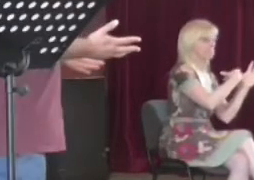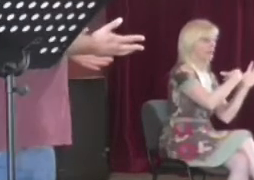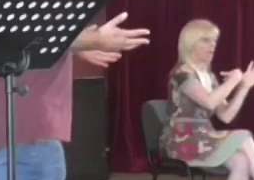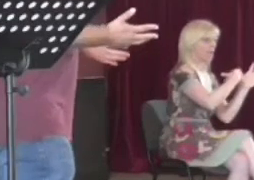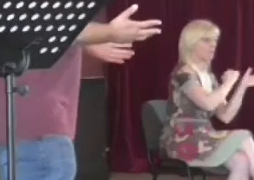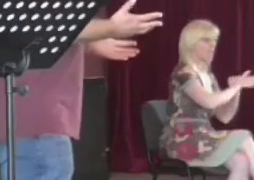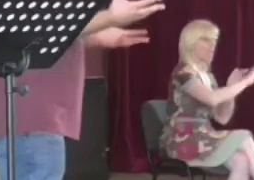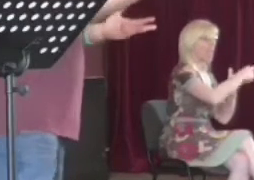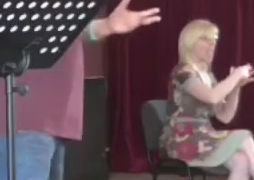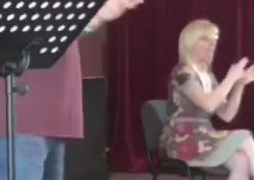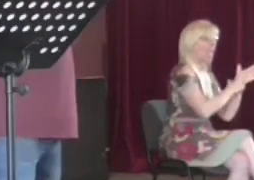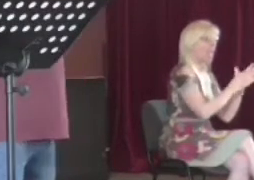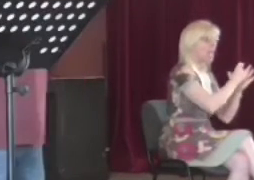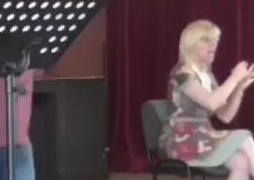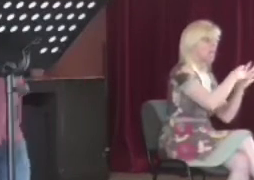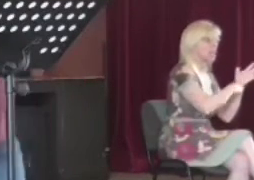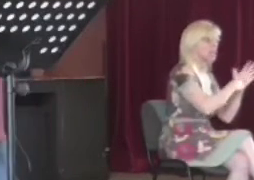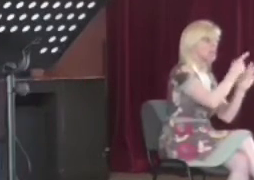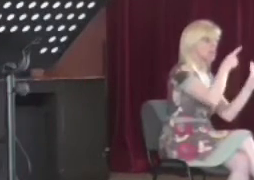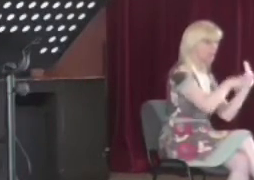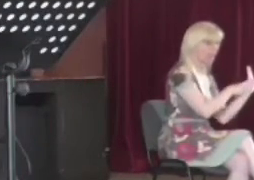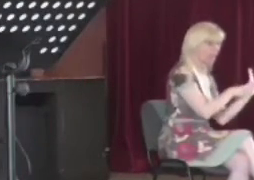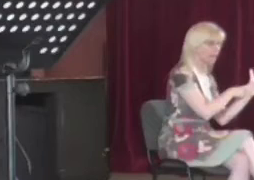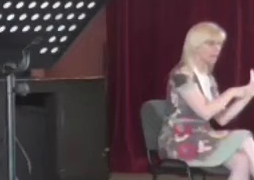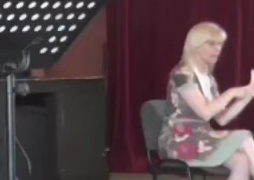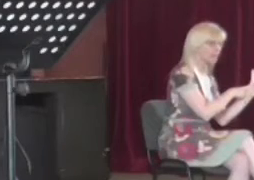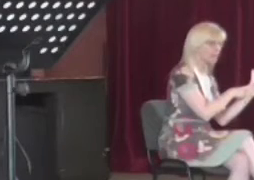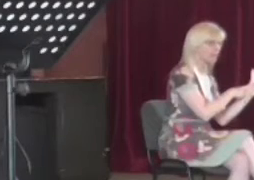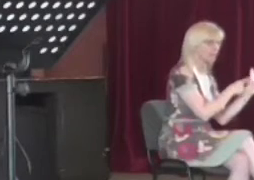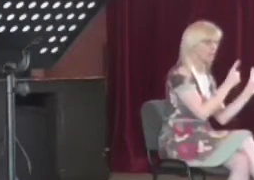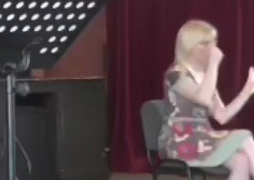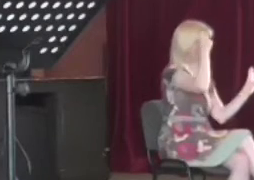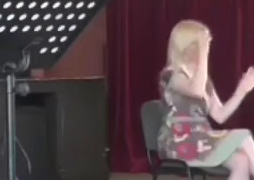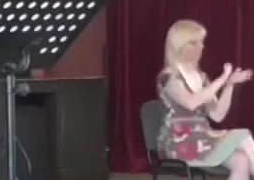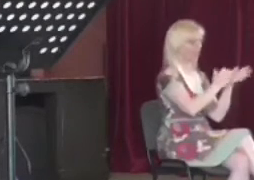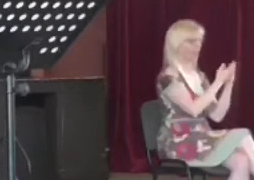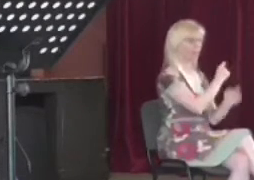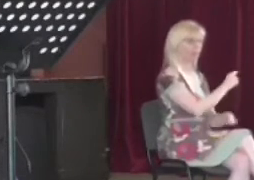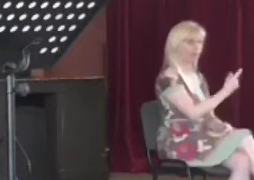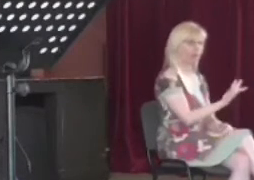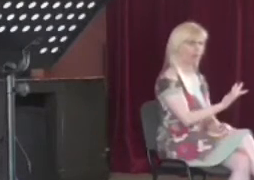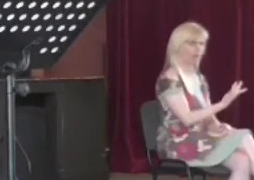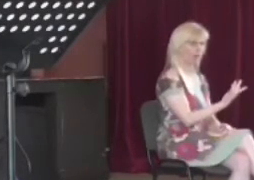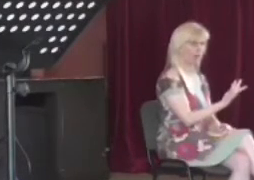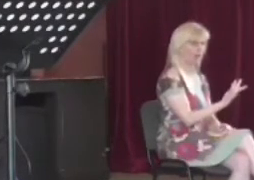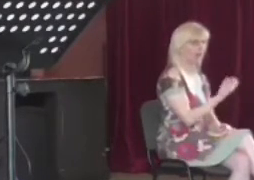you. Okay? Well, think New Testament then. What words come to mind when you think of Saul?